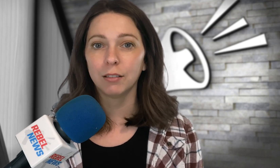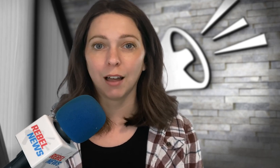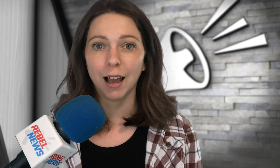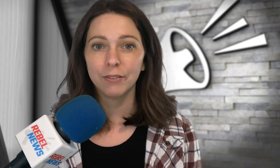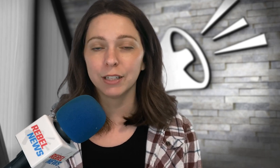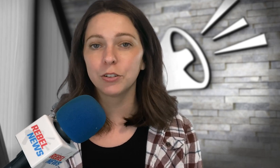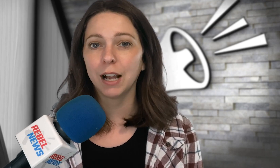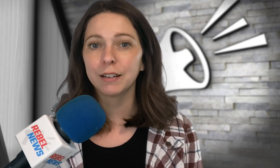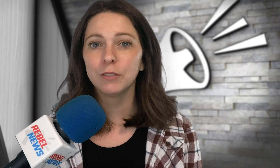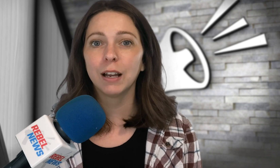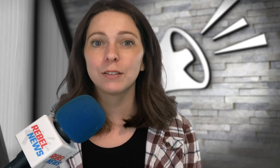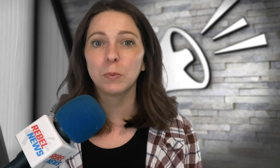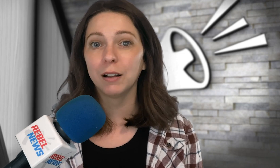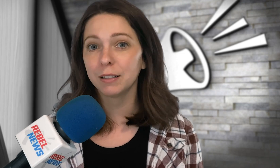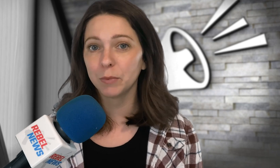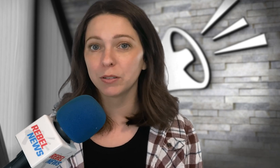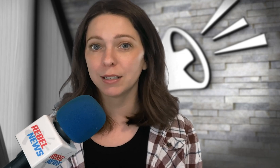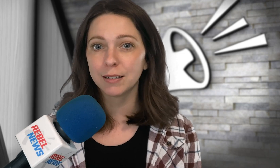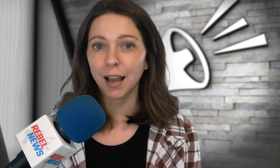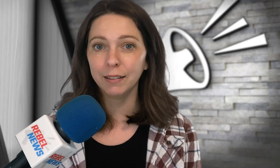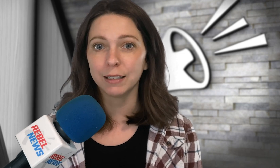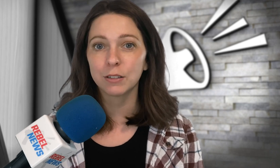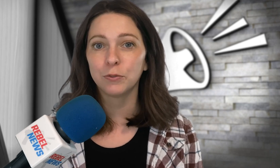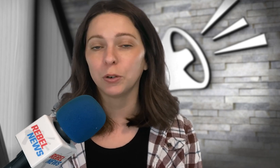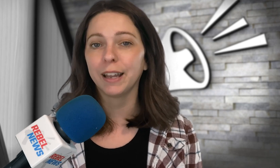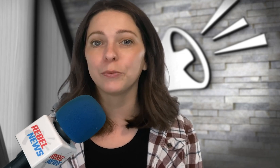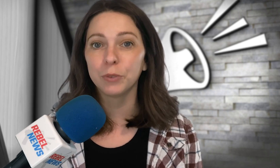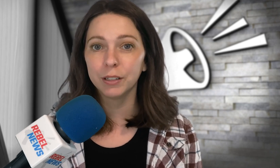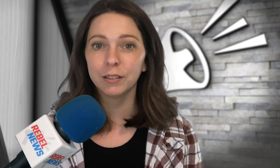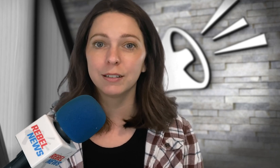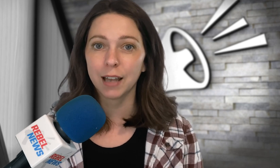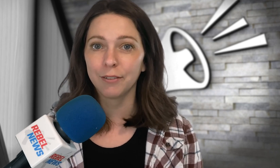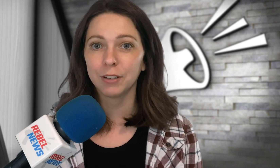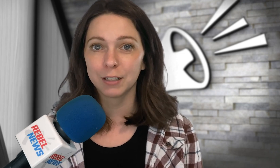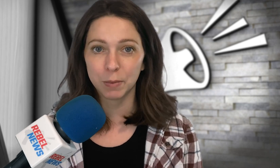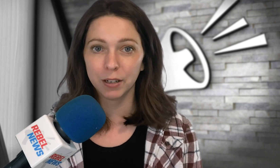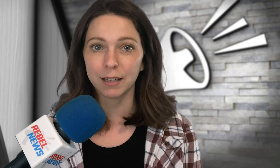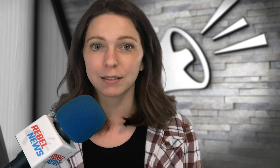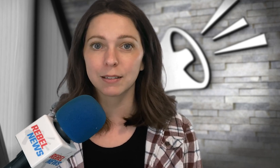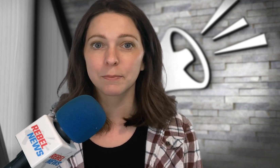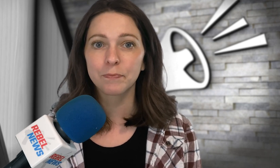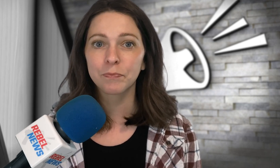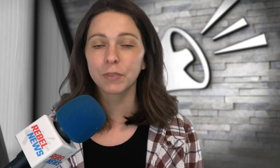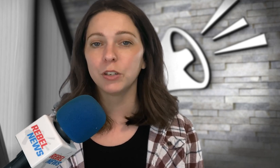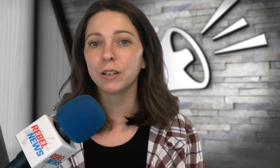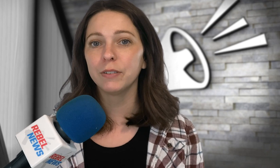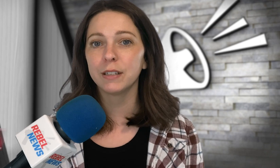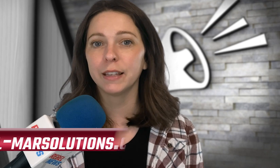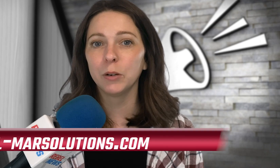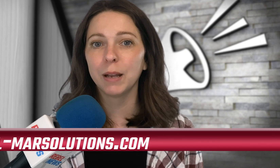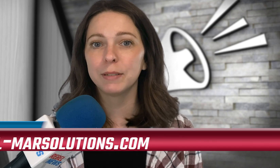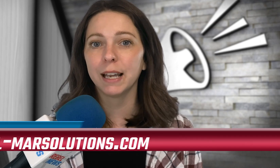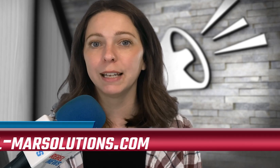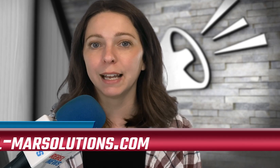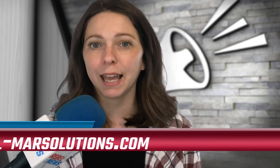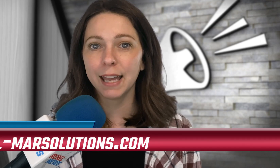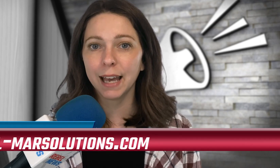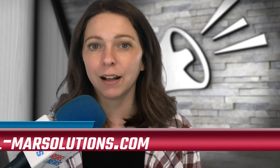live and interactive as well as mostly silent for a real deaf experience. You can visit their website at al